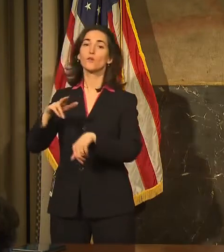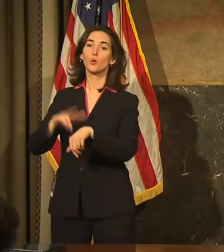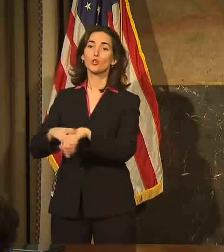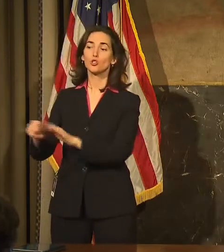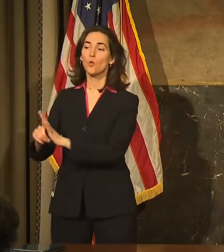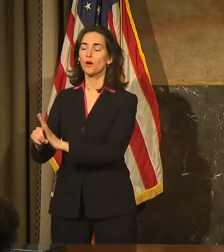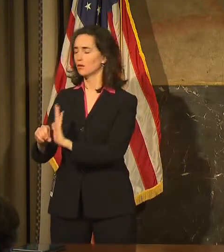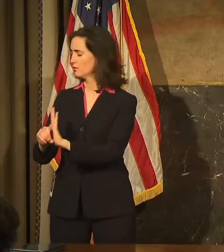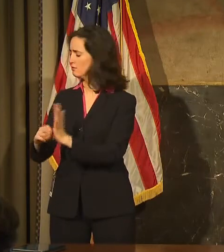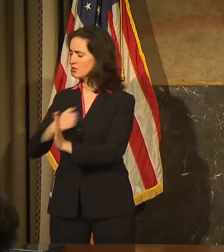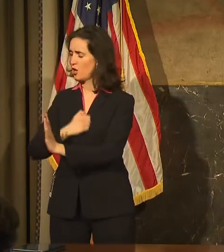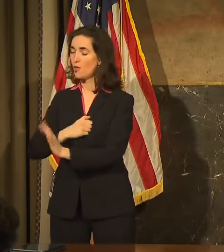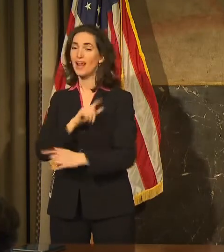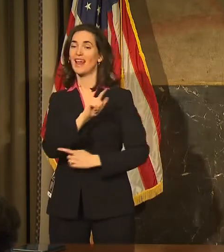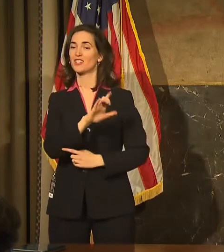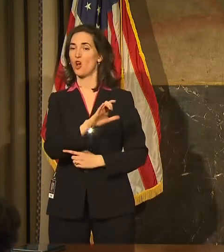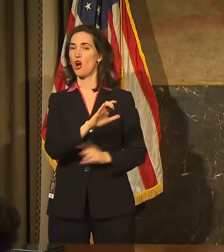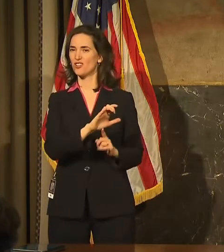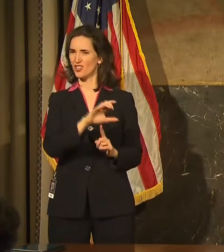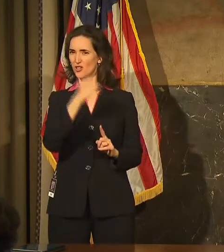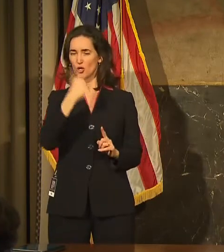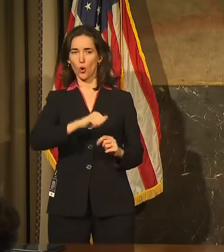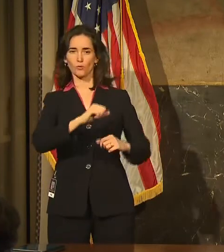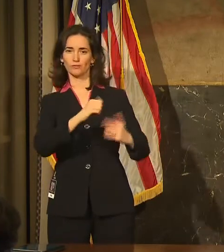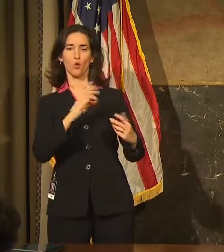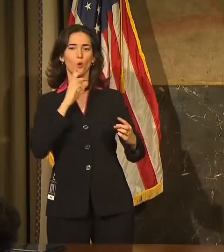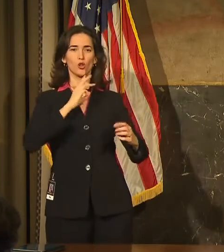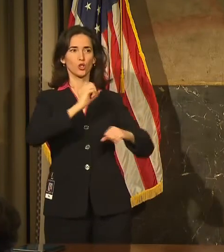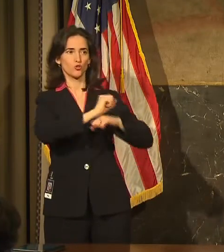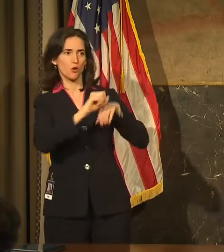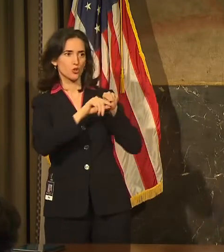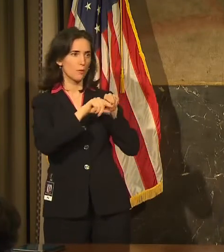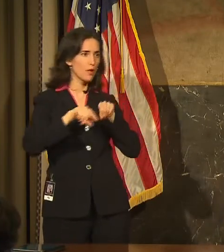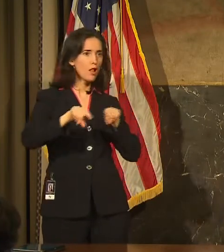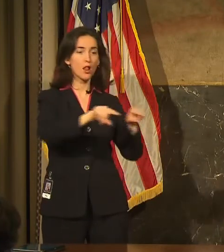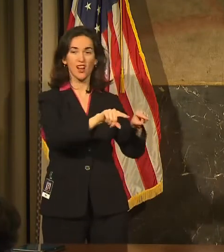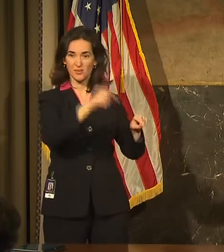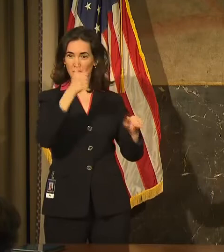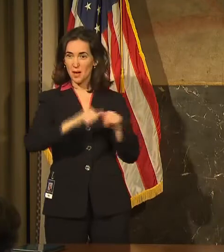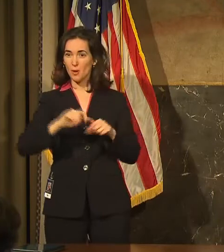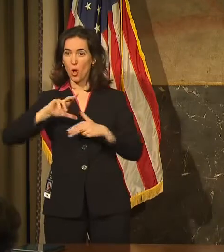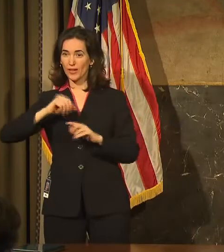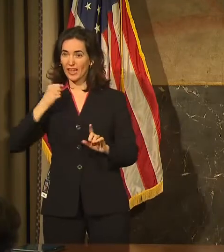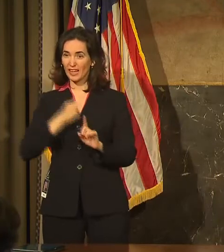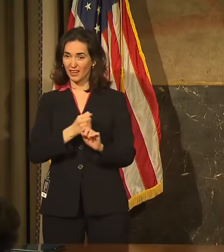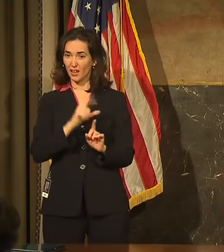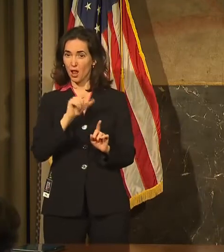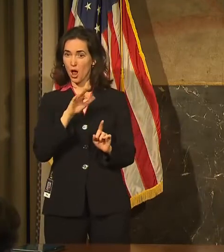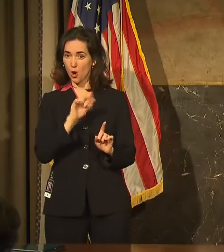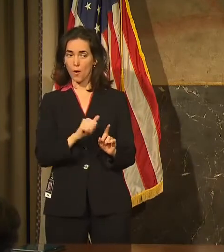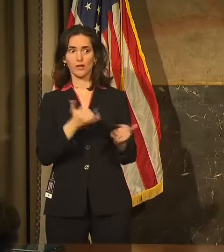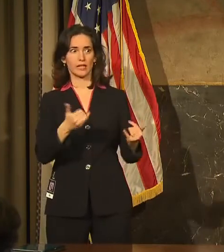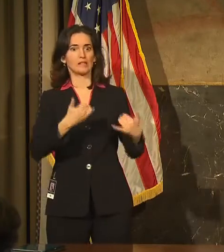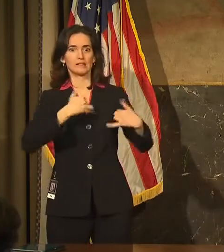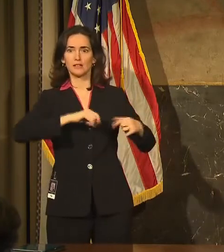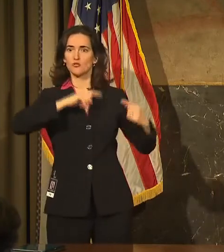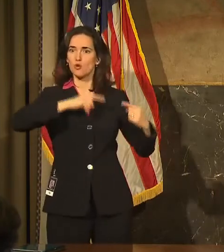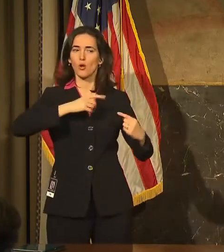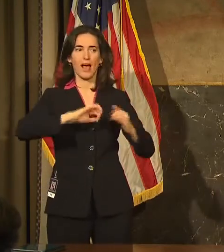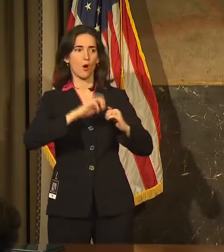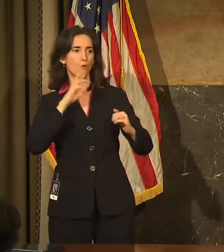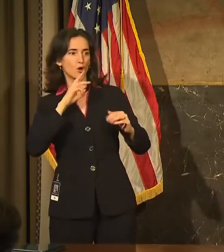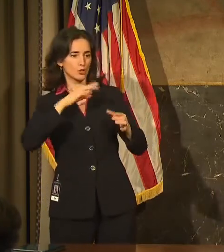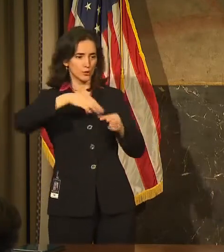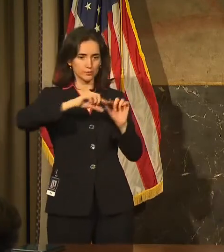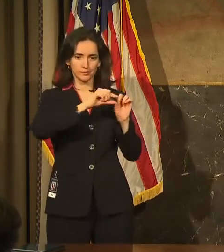in Lake Charles remains compromised from Hurricane Laura. And their water system is struggling because they have so